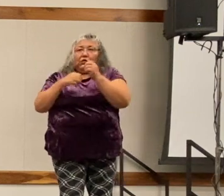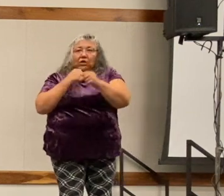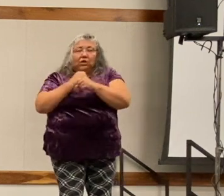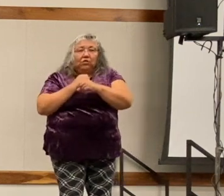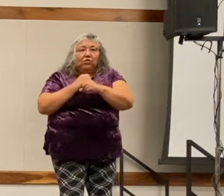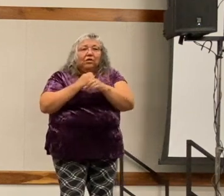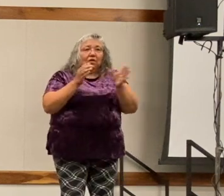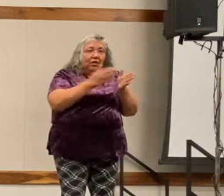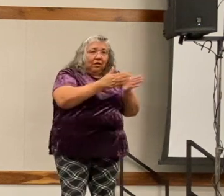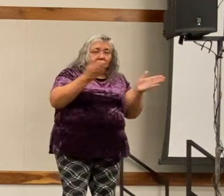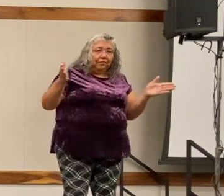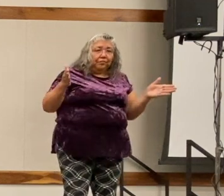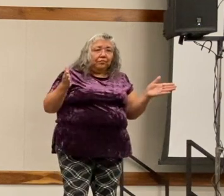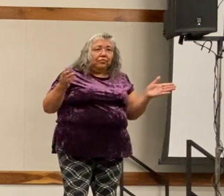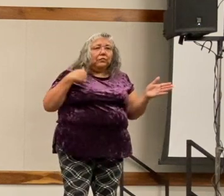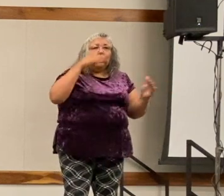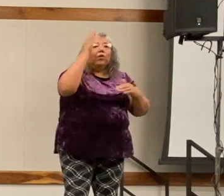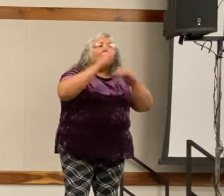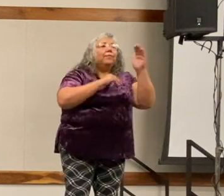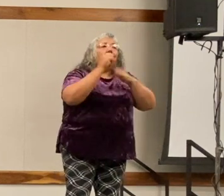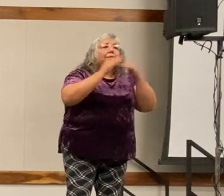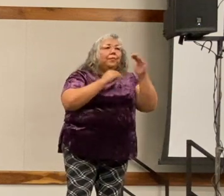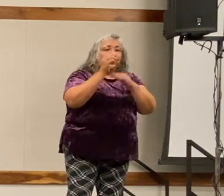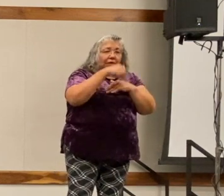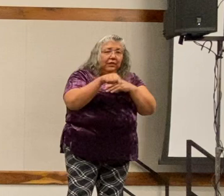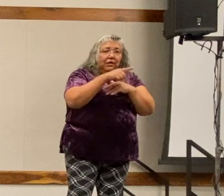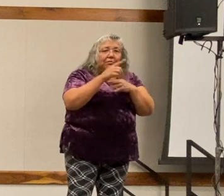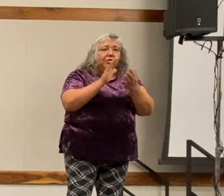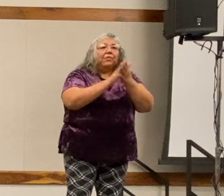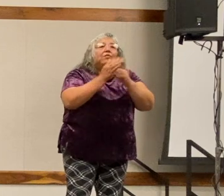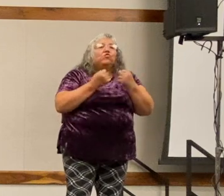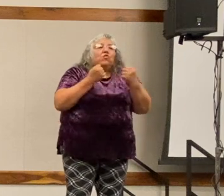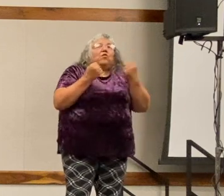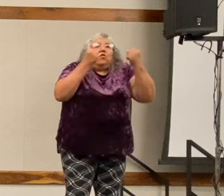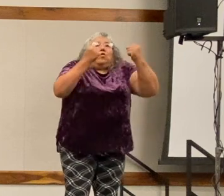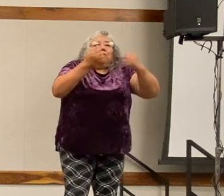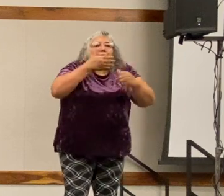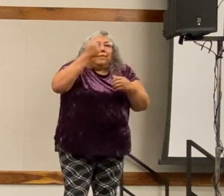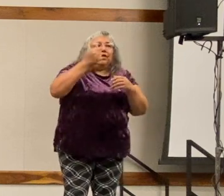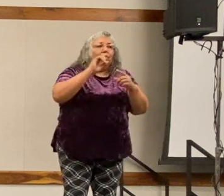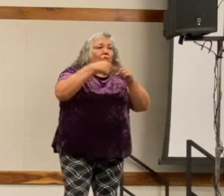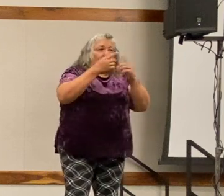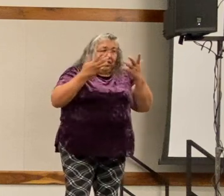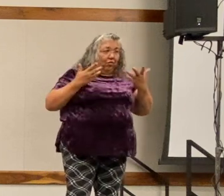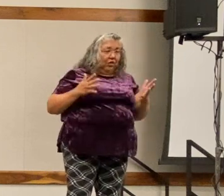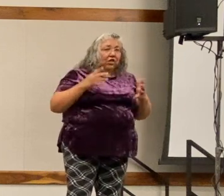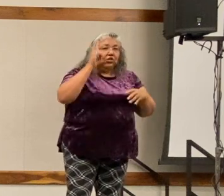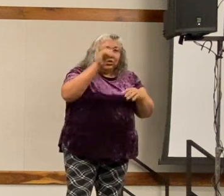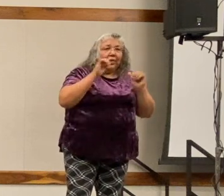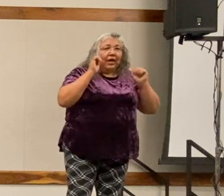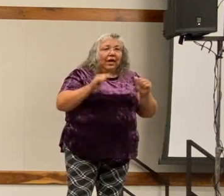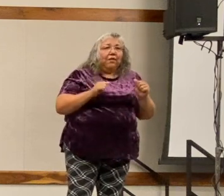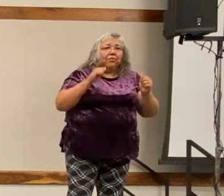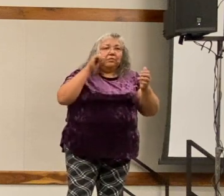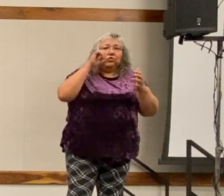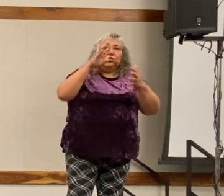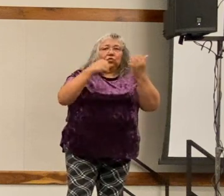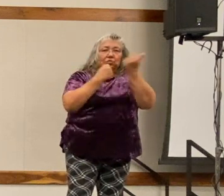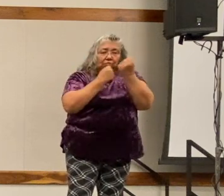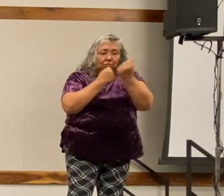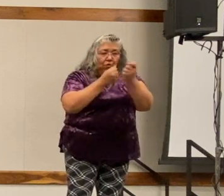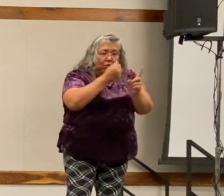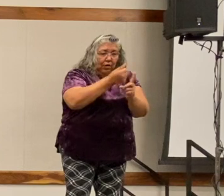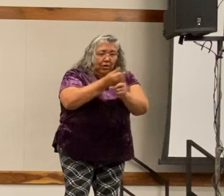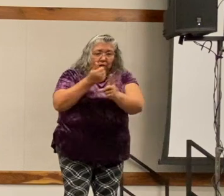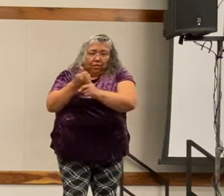2 years, we are building them up to become stronger and better. And by the time they are done, they should be able to stand on their own.